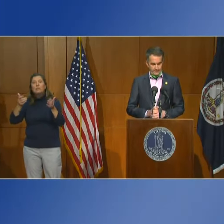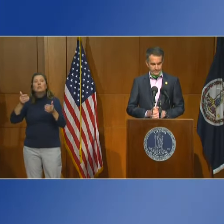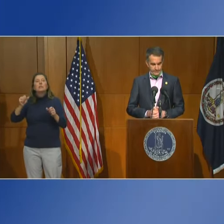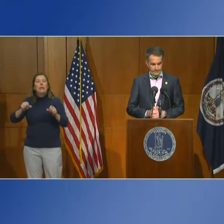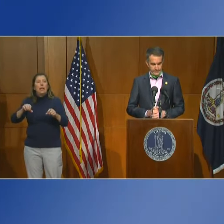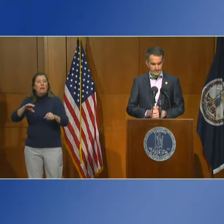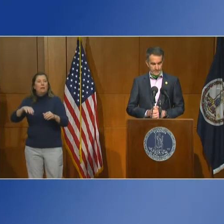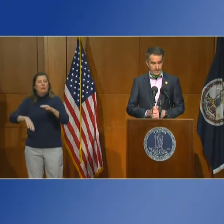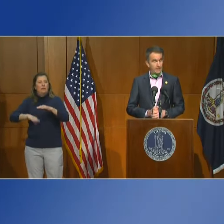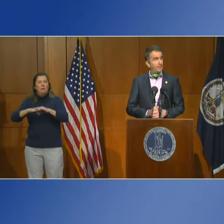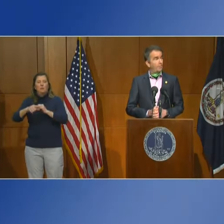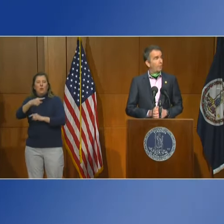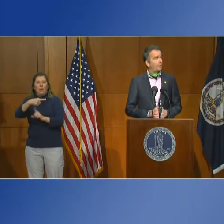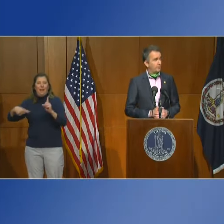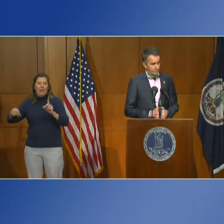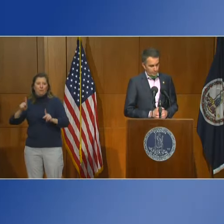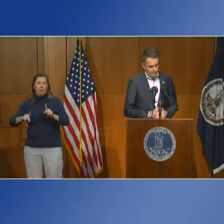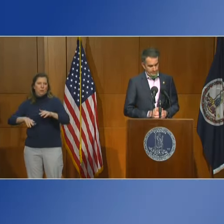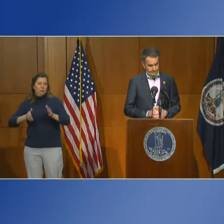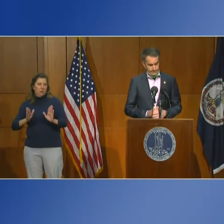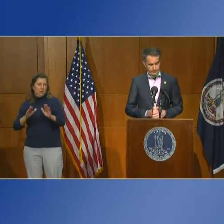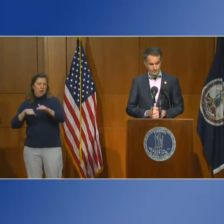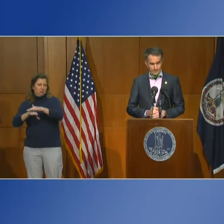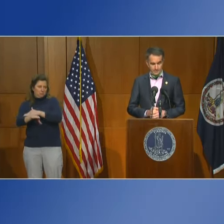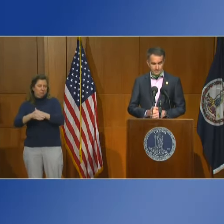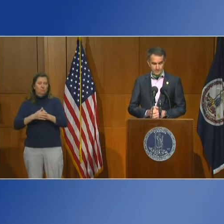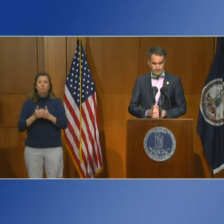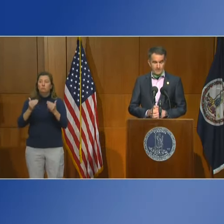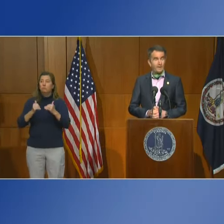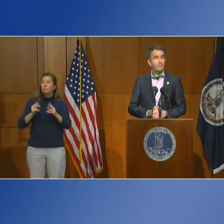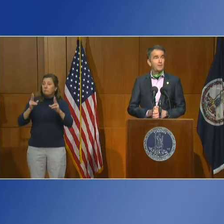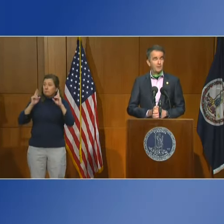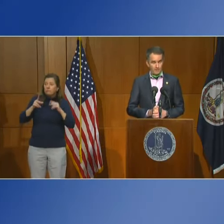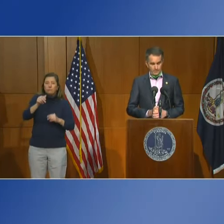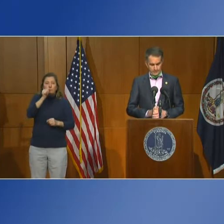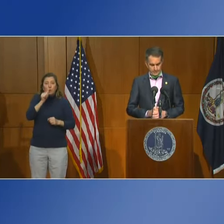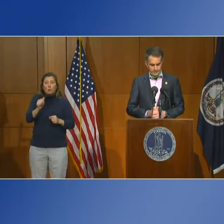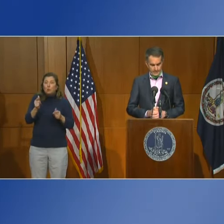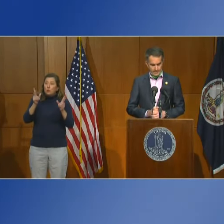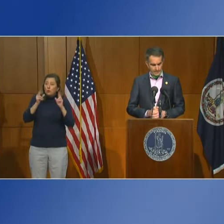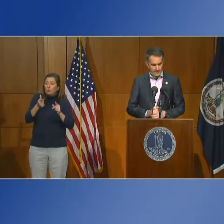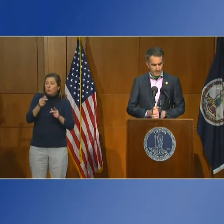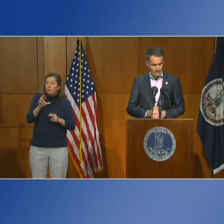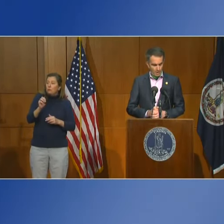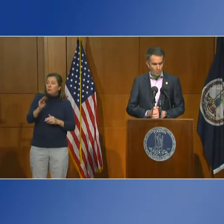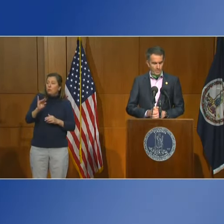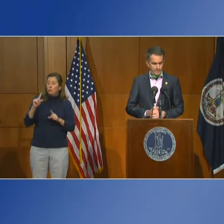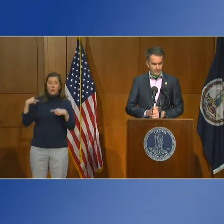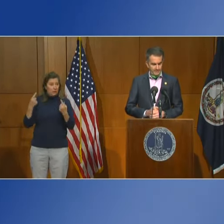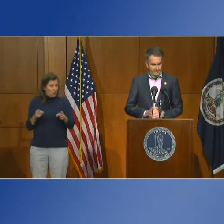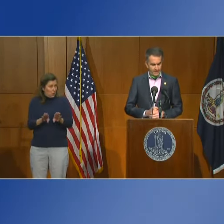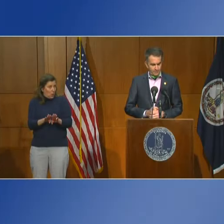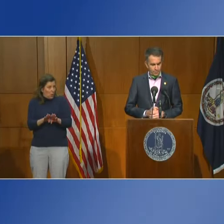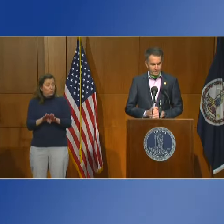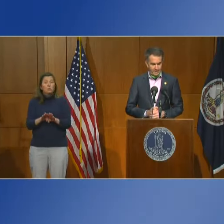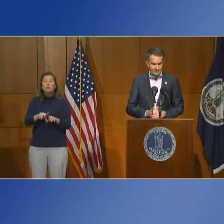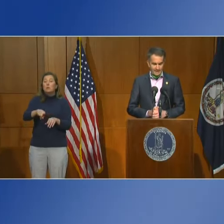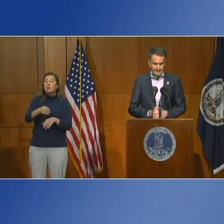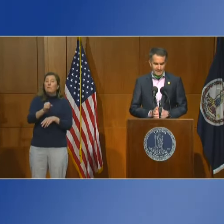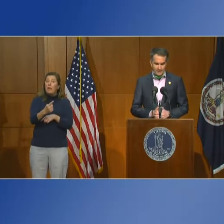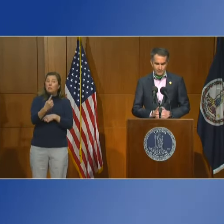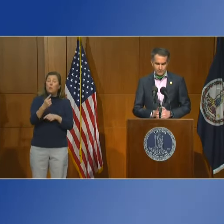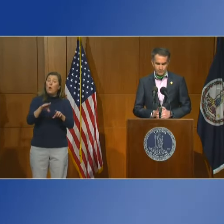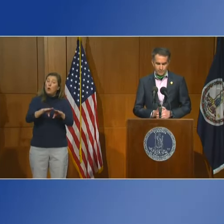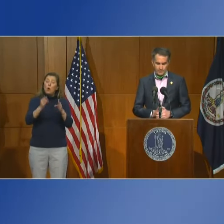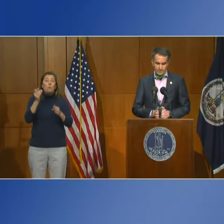capacity. Personal grooming services have been closed. They may open in Phase 1 if